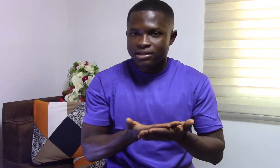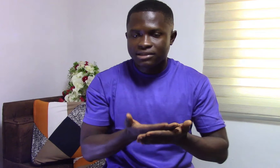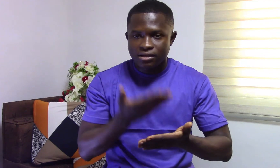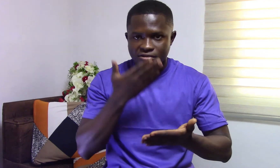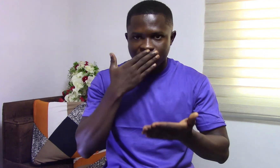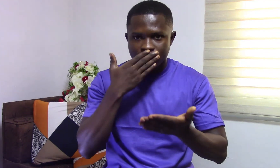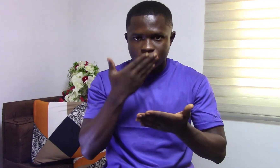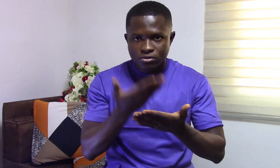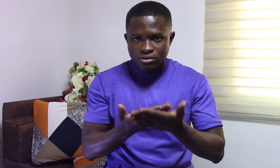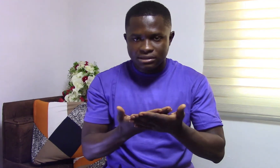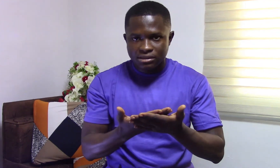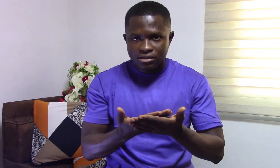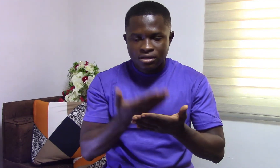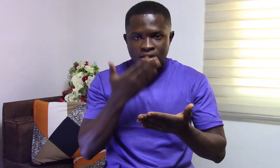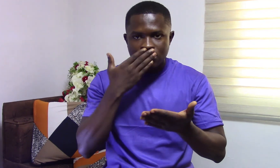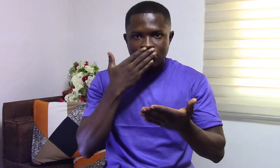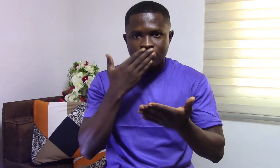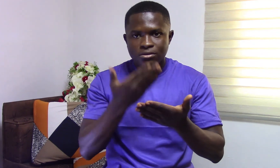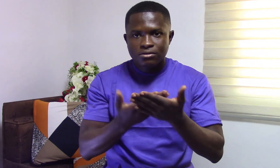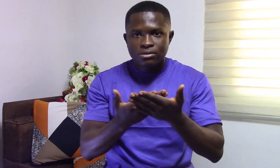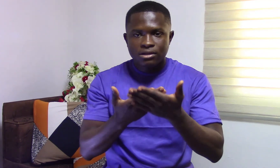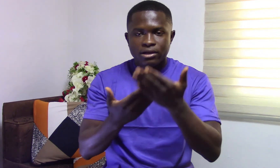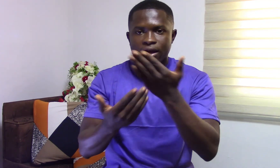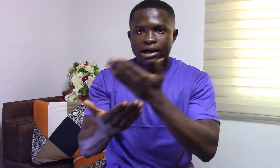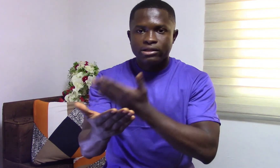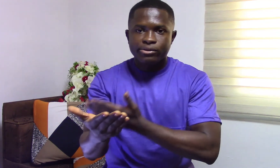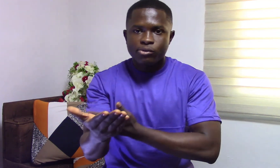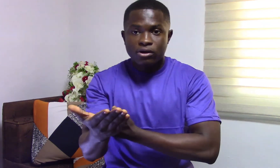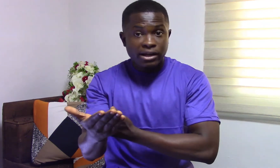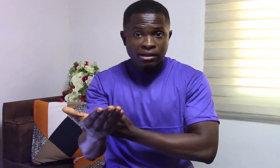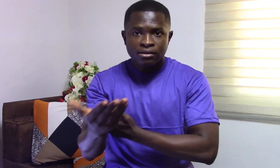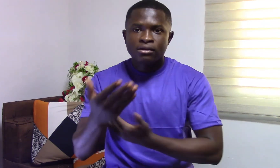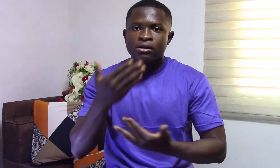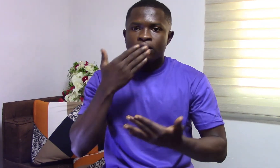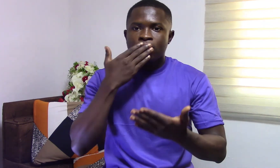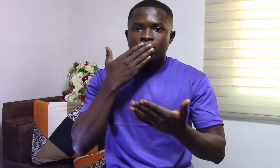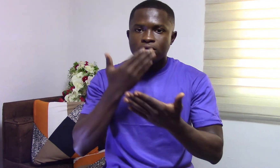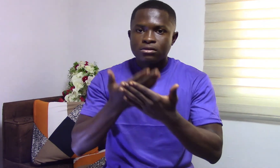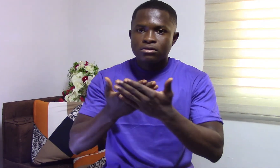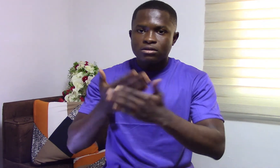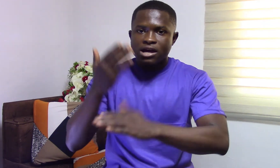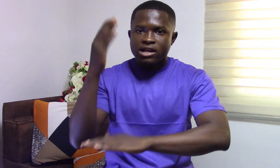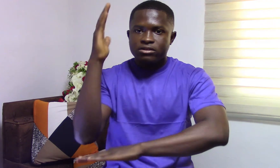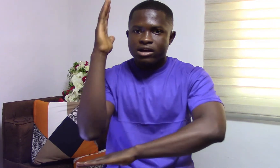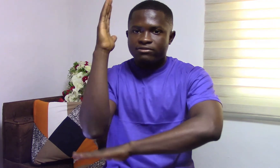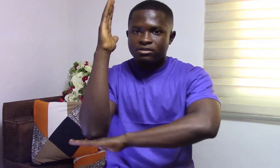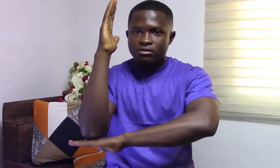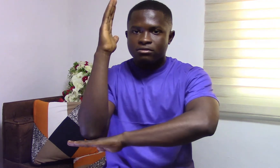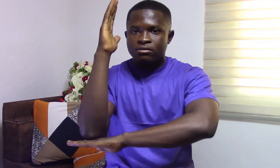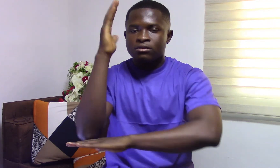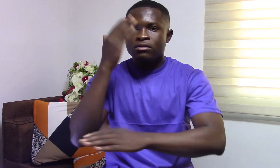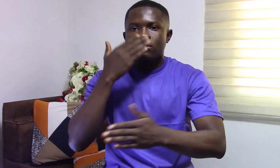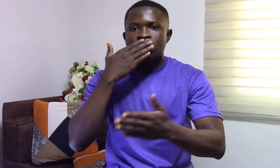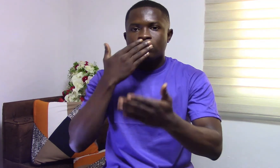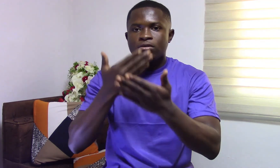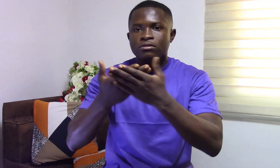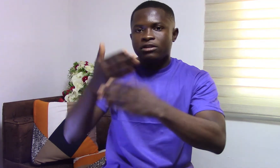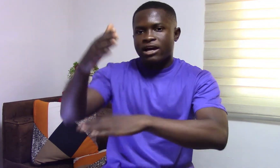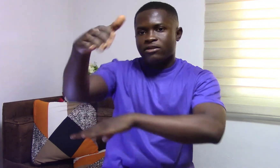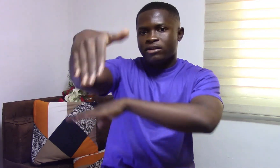hand to form good. So good, then you add your morning. Good, you add your afternoon. Good, you add your